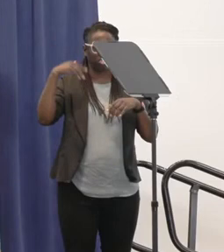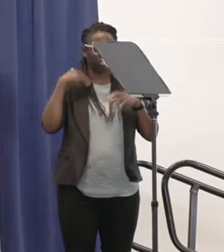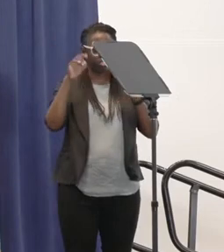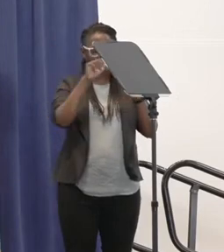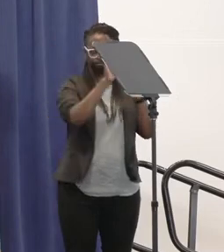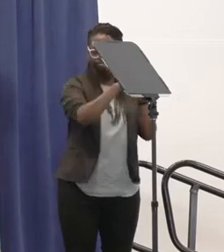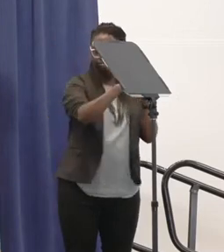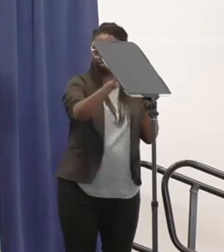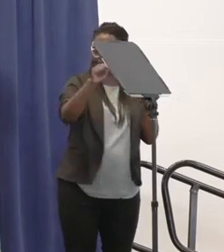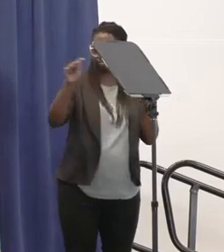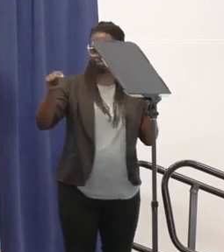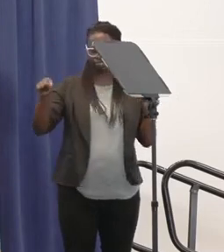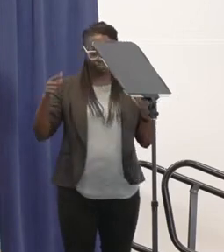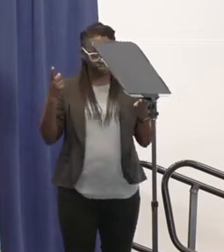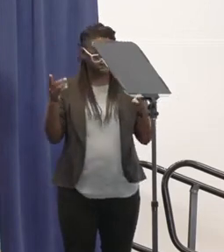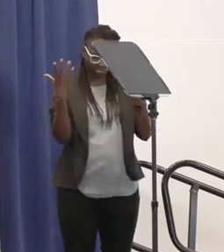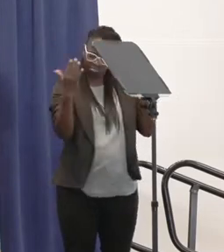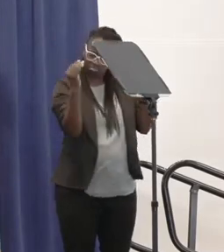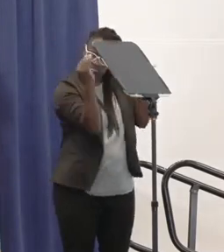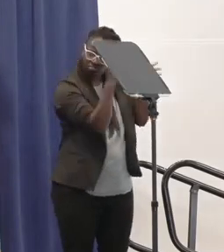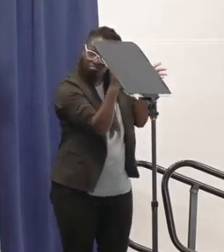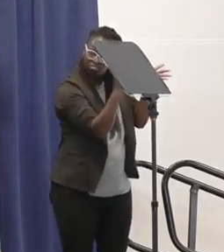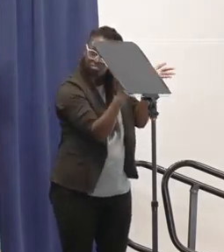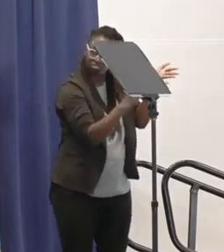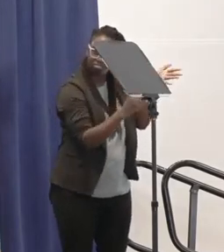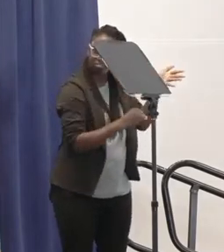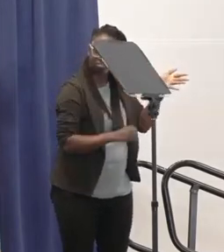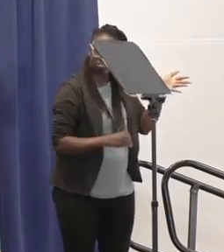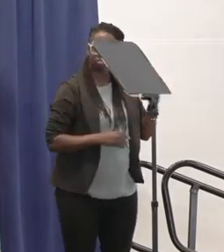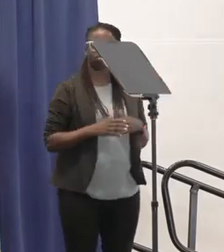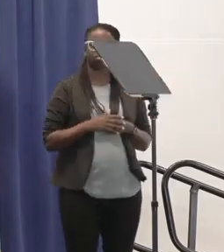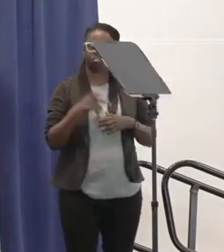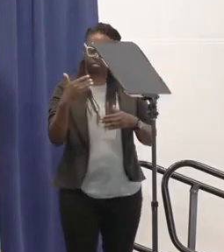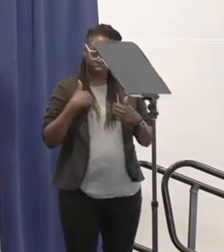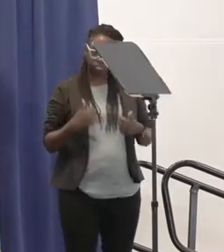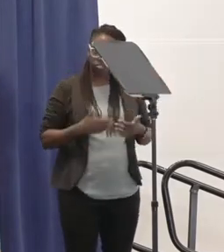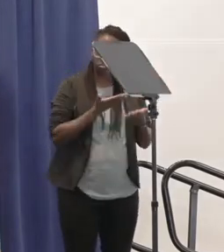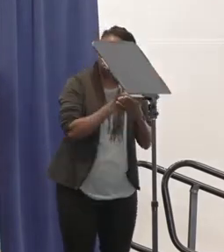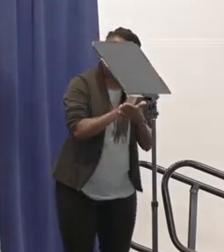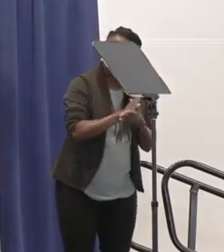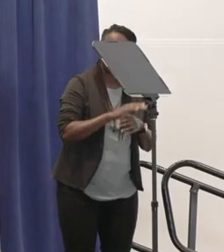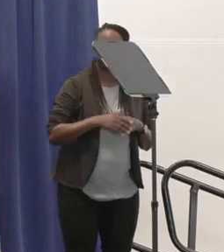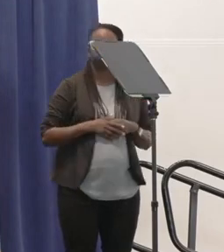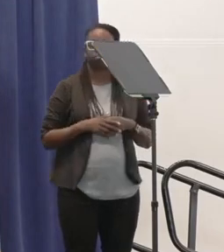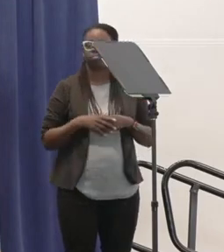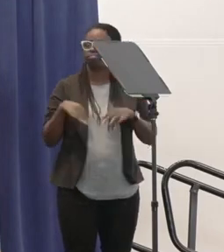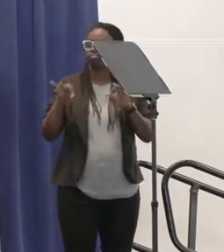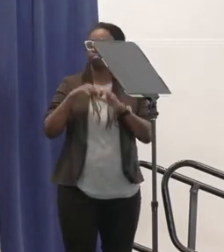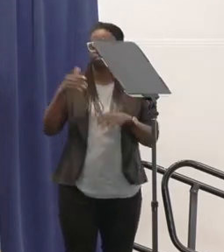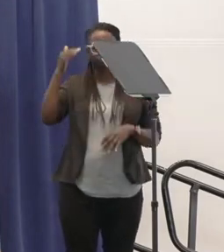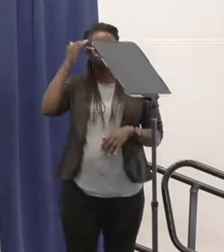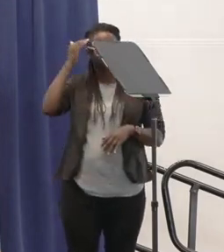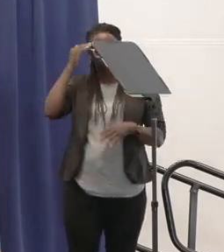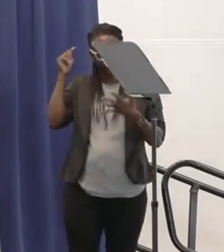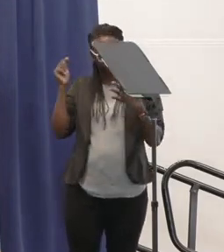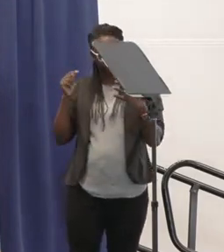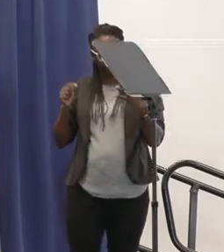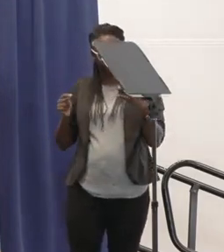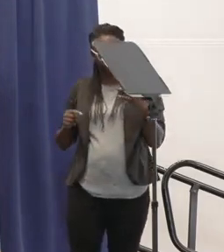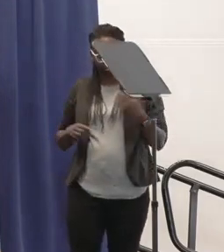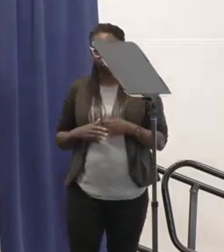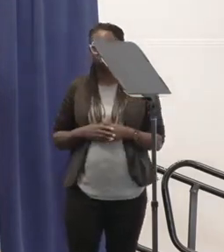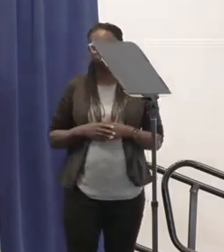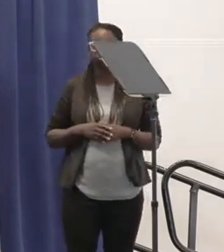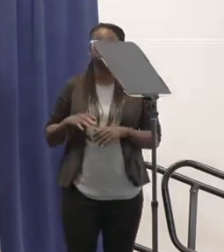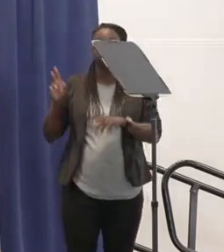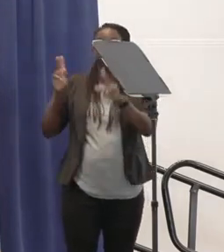We know the importance of education, and we also know it's under attack in so many places, as certain legislatures or